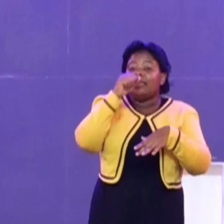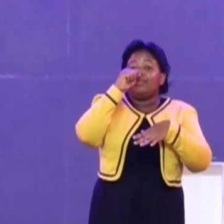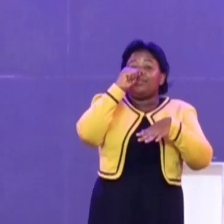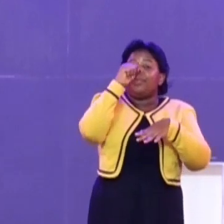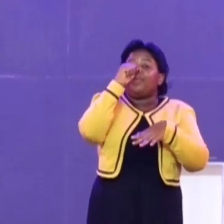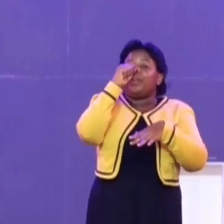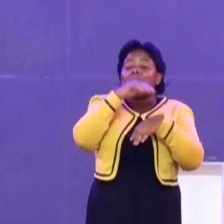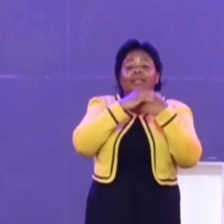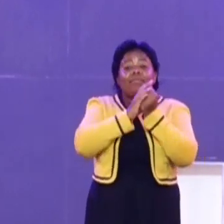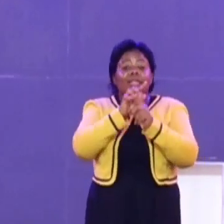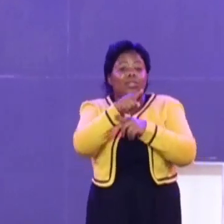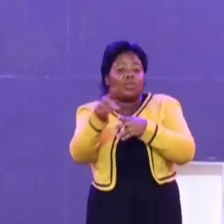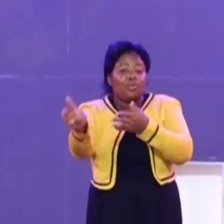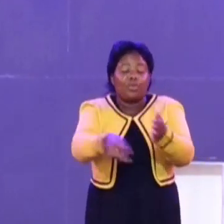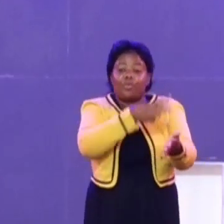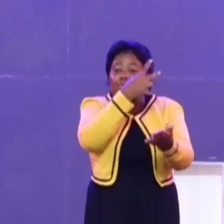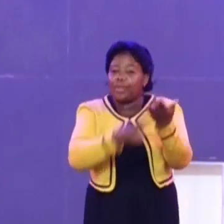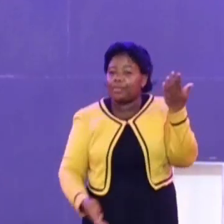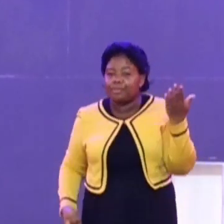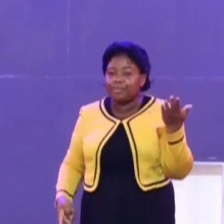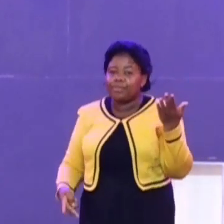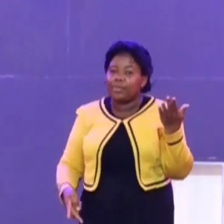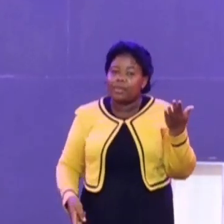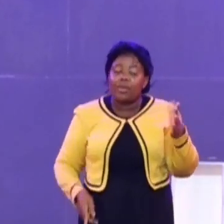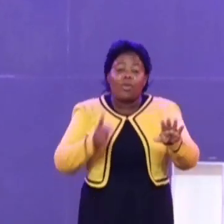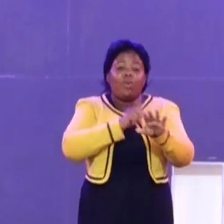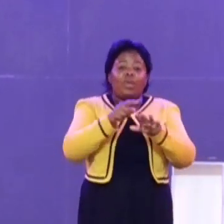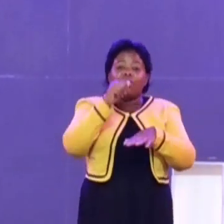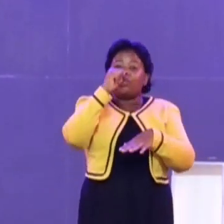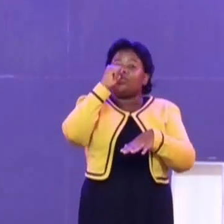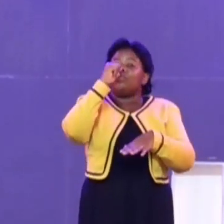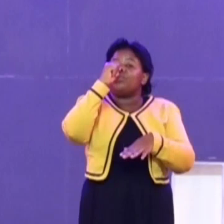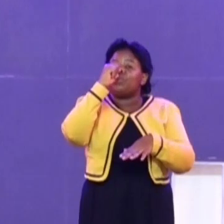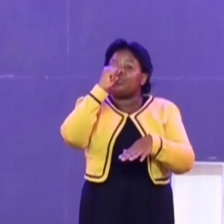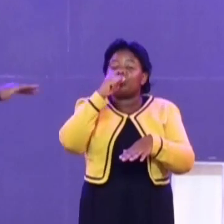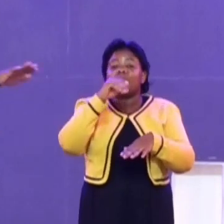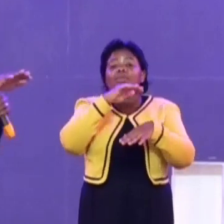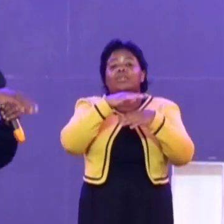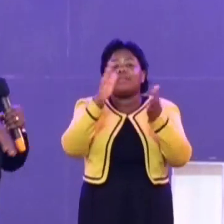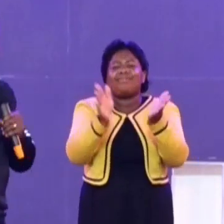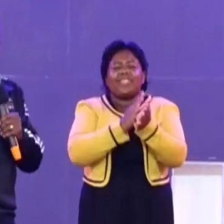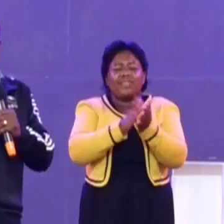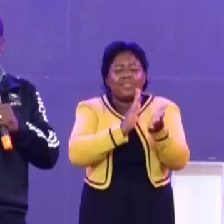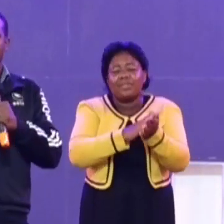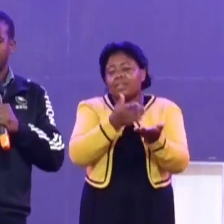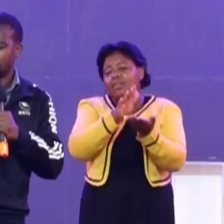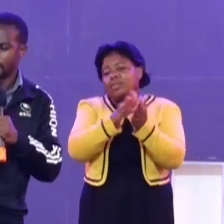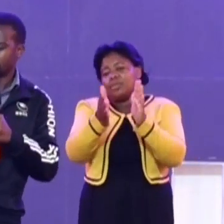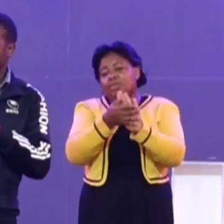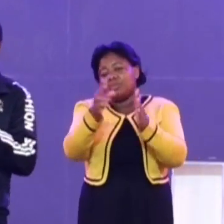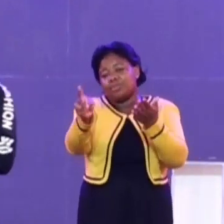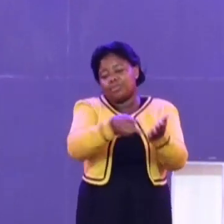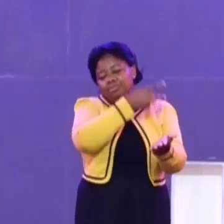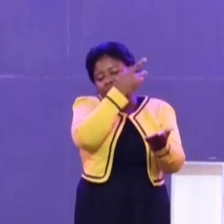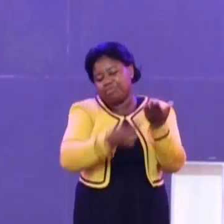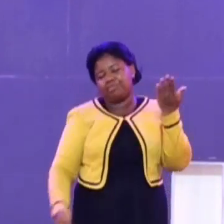Bible ya kirambula bulungi nti amala gakulembera ekigwo. When you are pride it will is going to lead, pride is going to lead you to fall. Bwoboli na amala gagenda